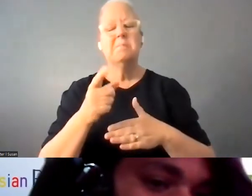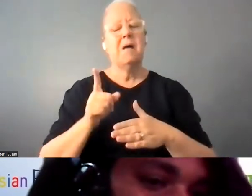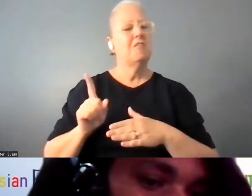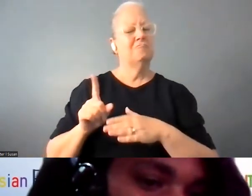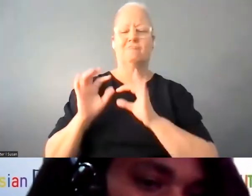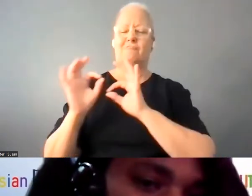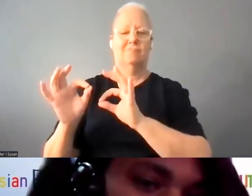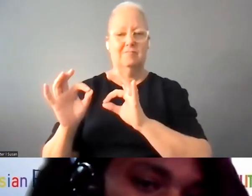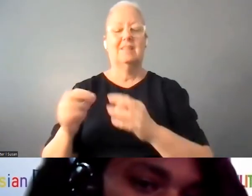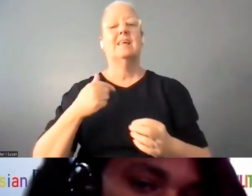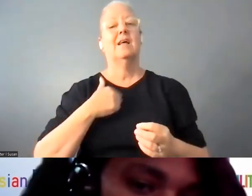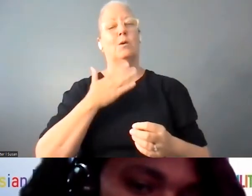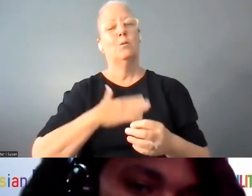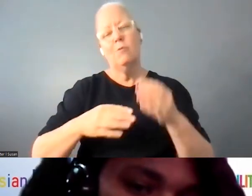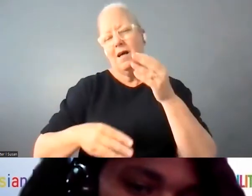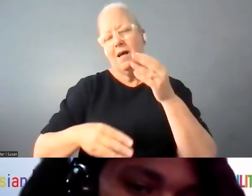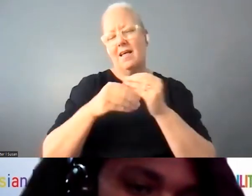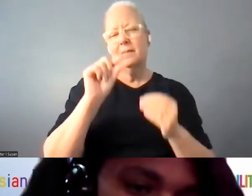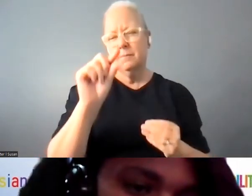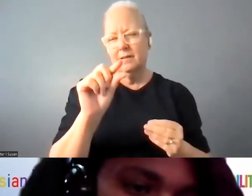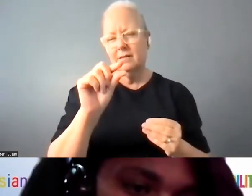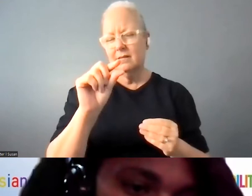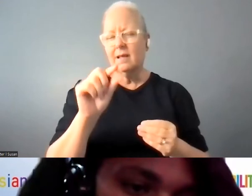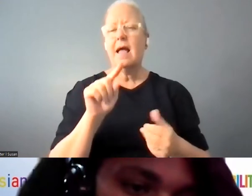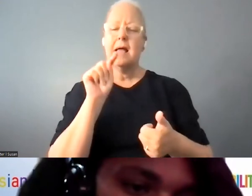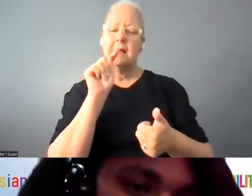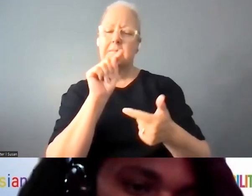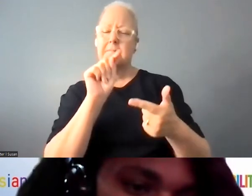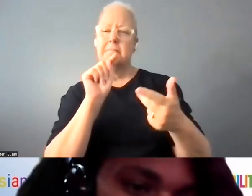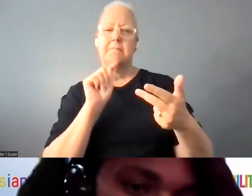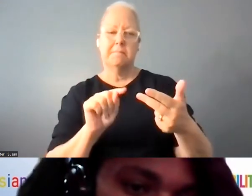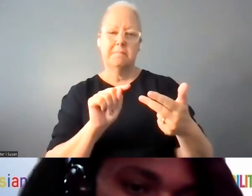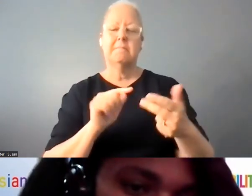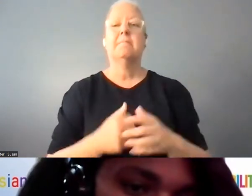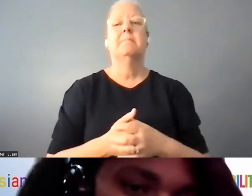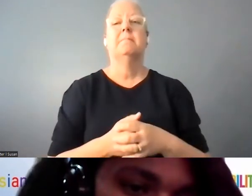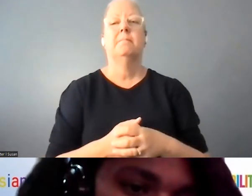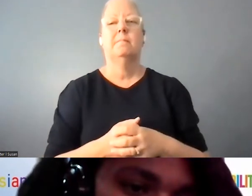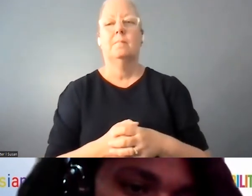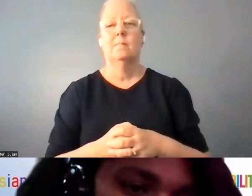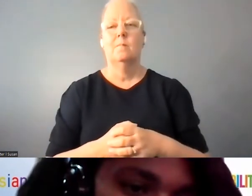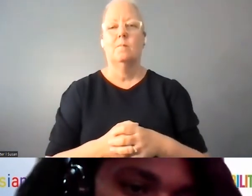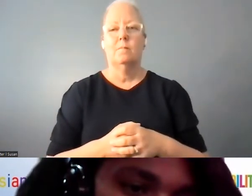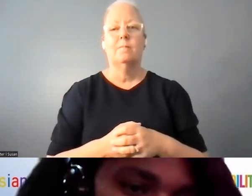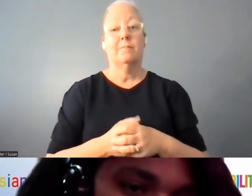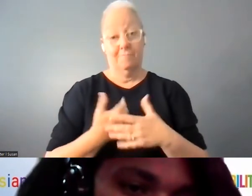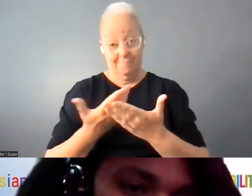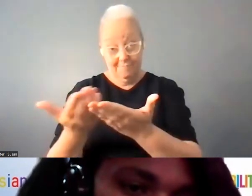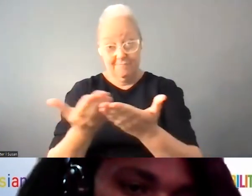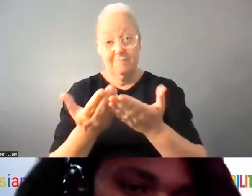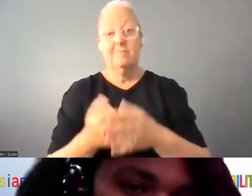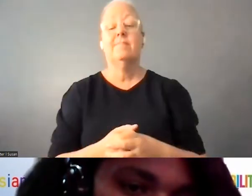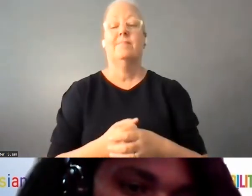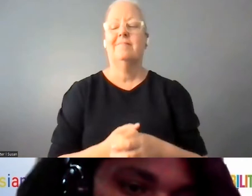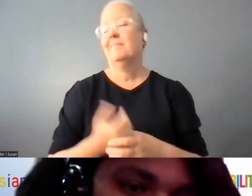I will just add a few points to what Amulya has already spoken about. Yes, please go ahead. Yeah, thank